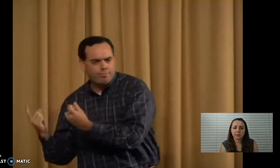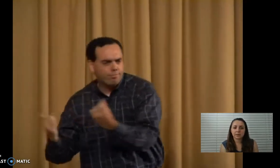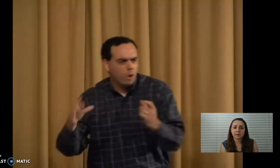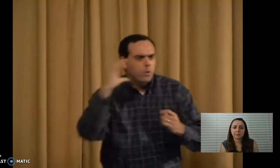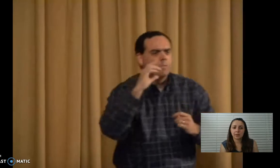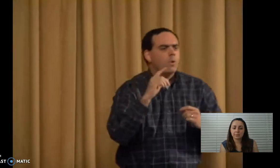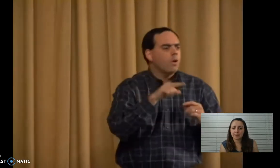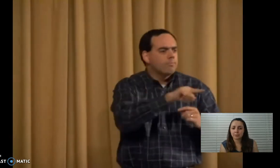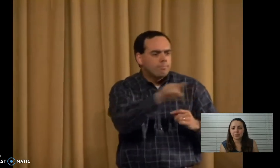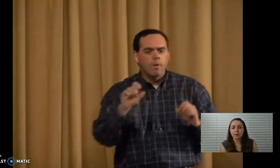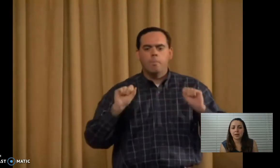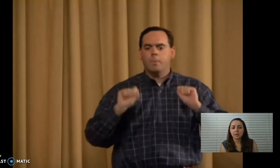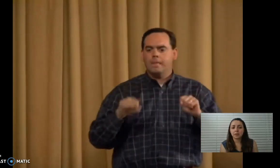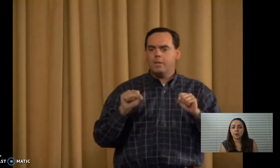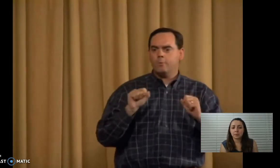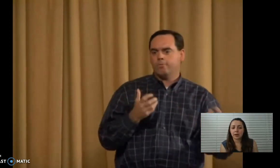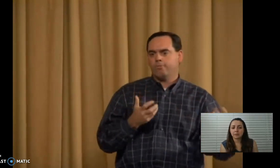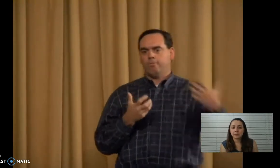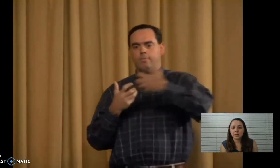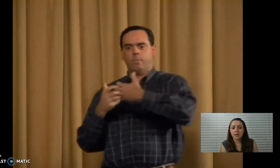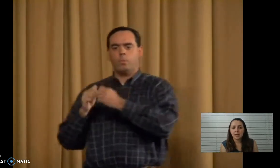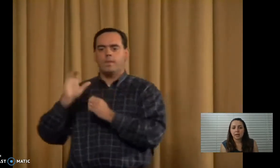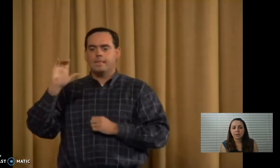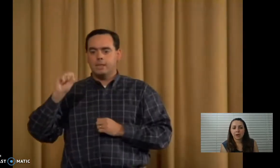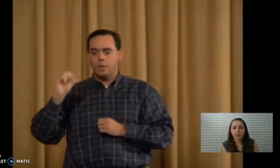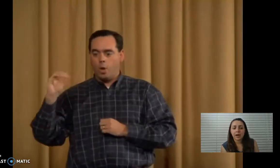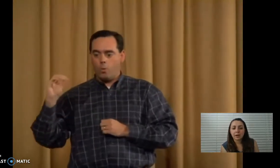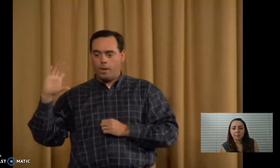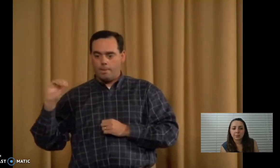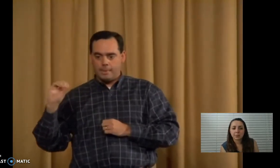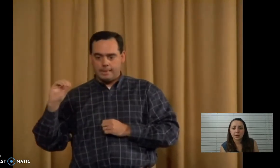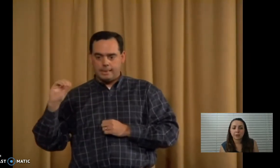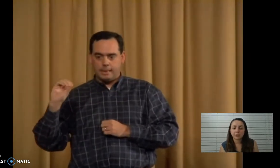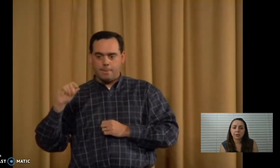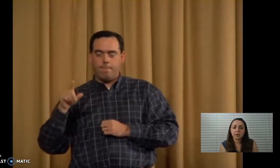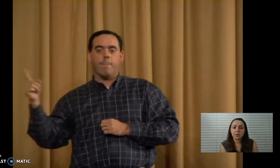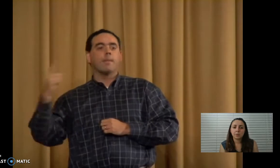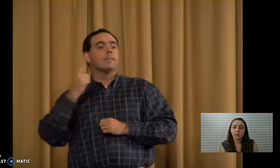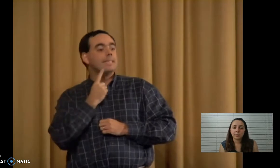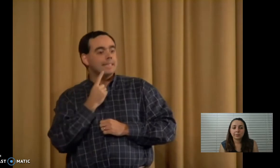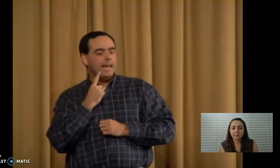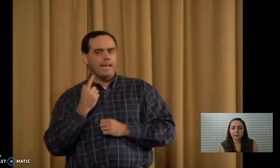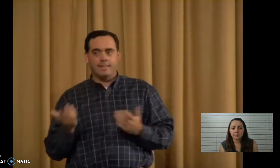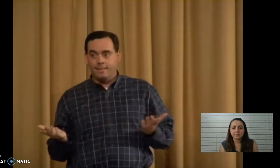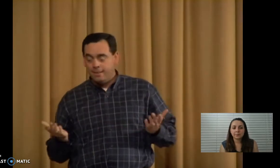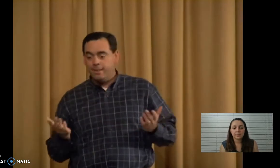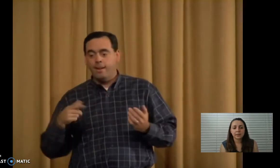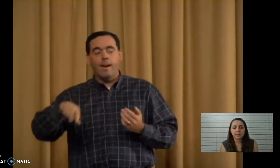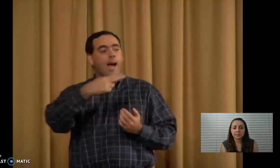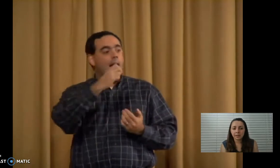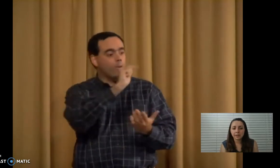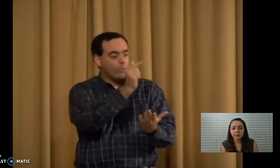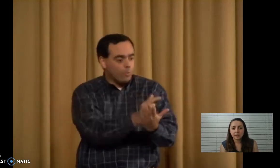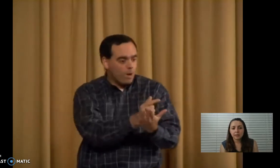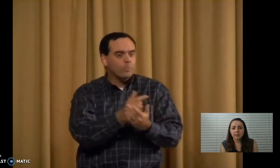vice president of talent management, and he'd go around and try to hire people that could work with Cisco. And